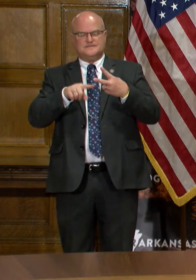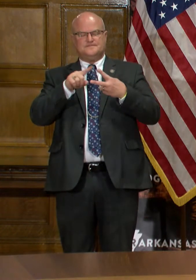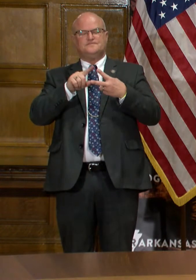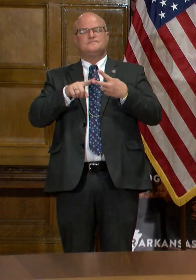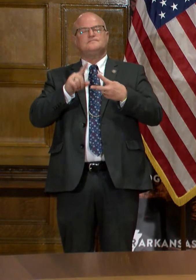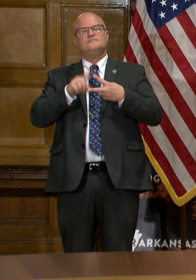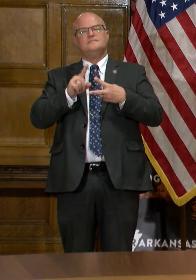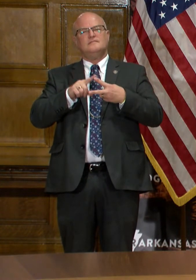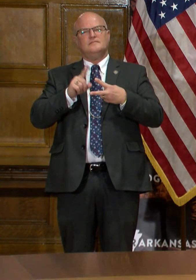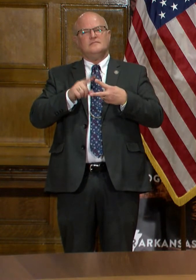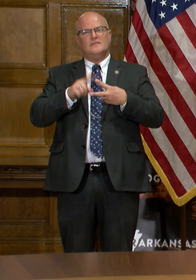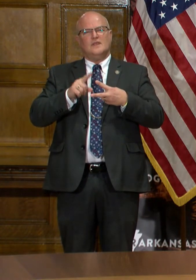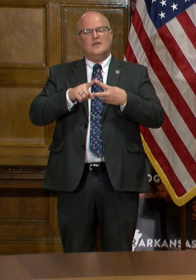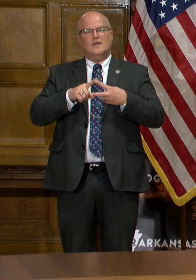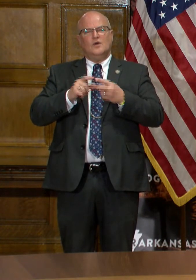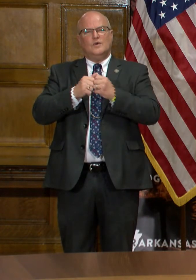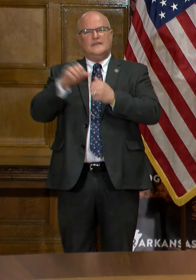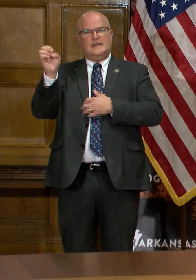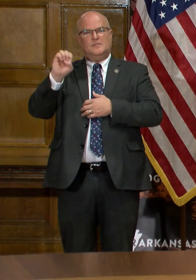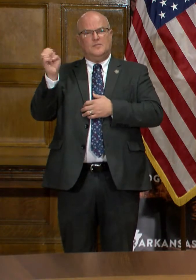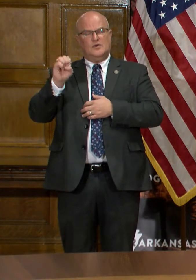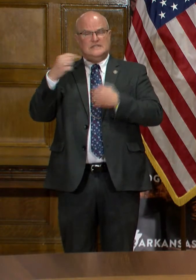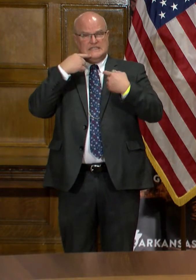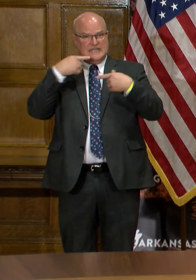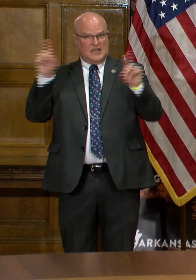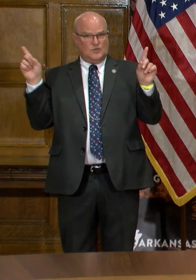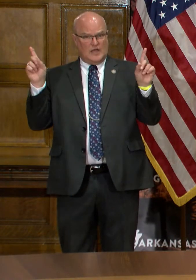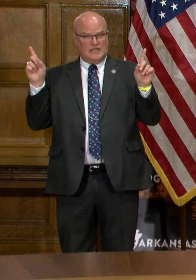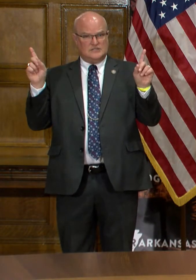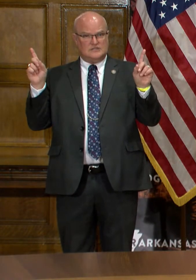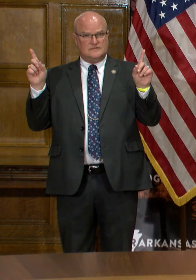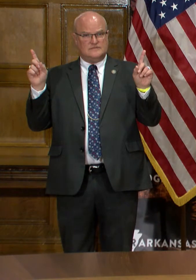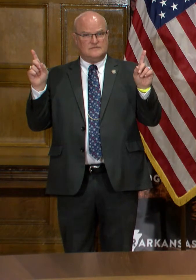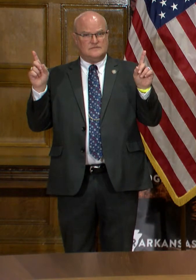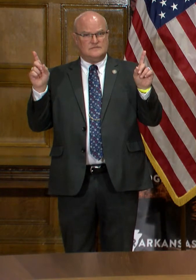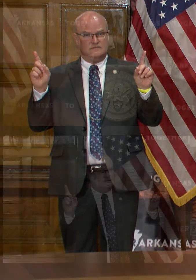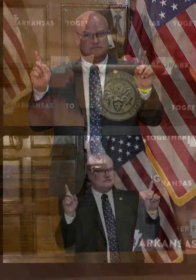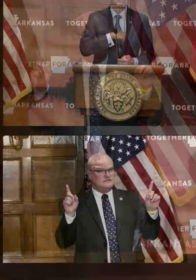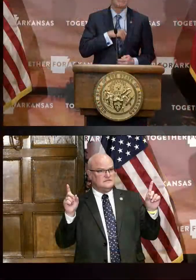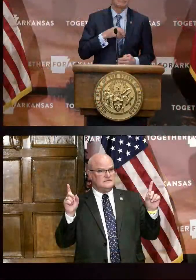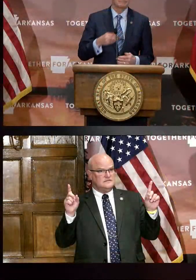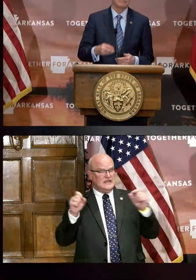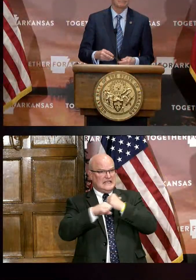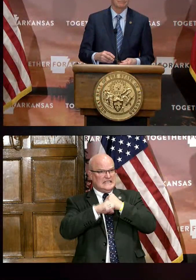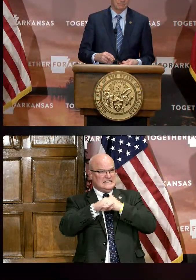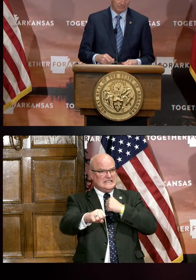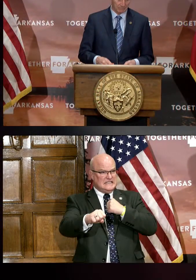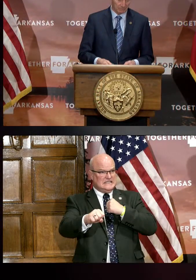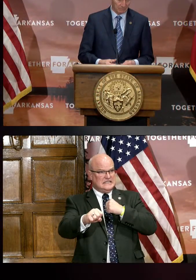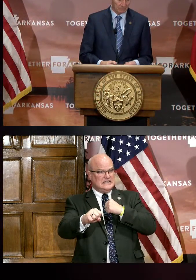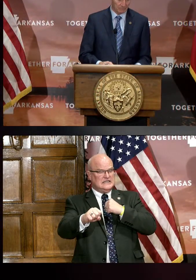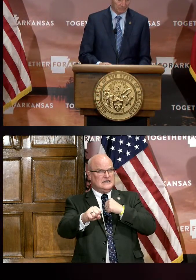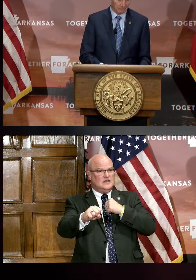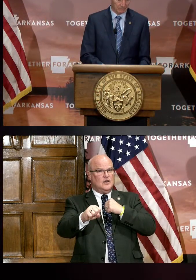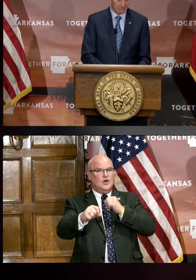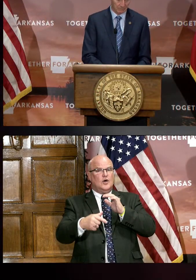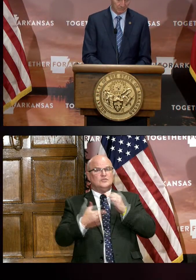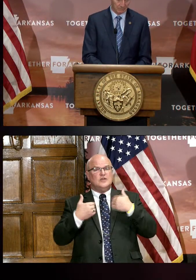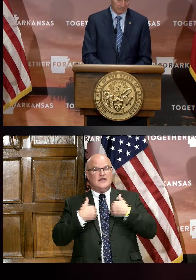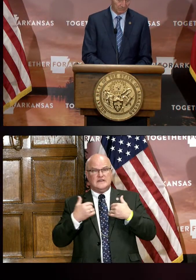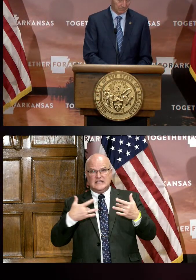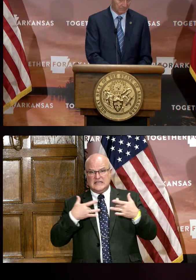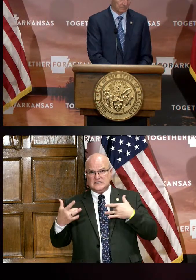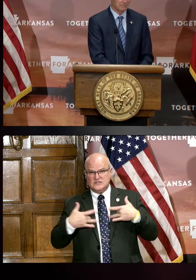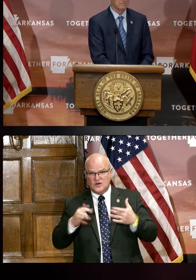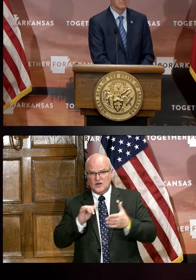you. First of all, on the emergency declaration, extending it, wanted to see do you have any